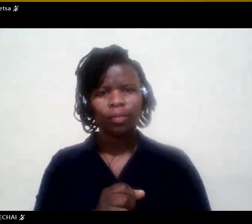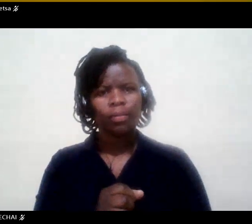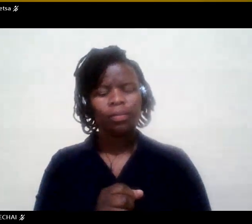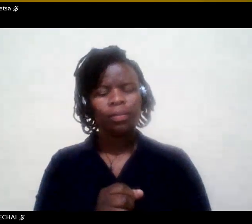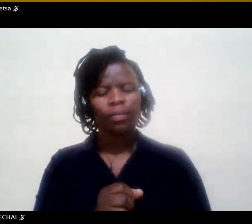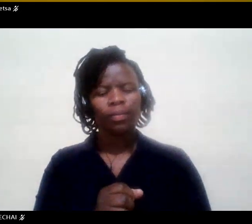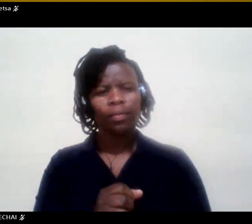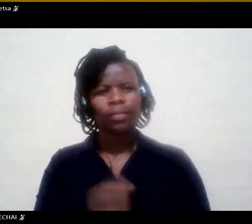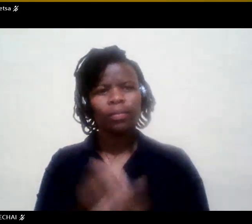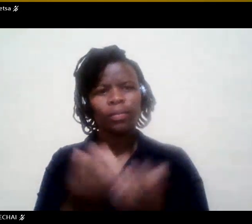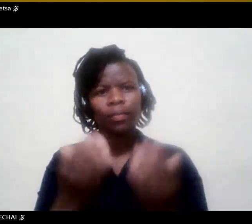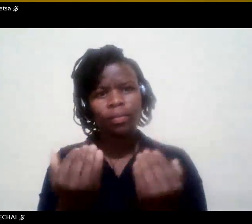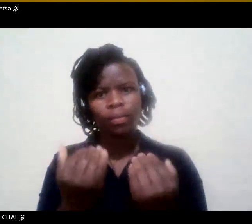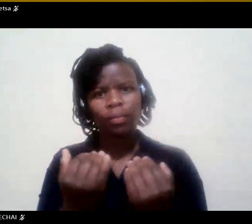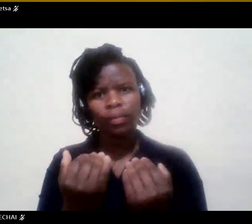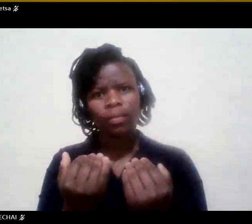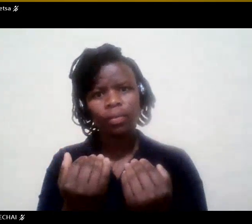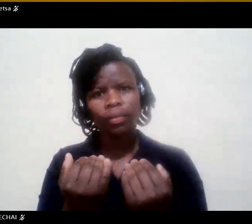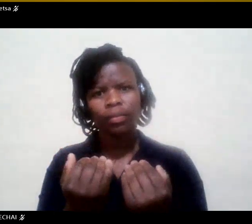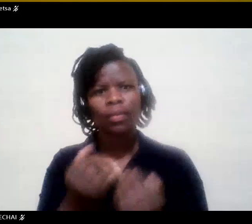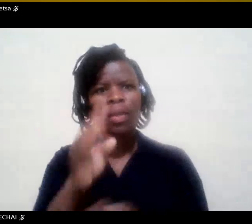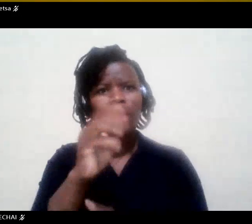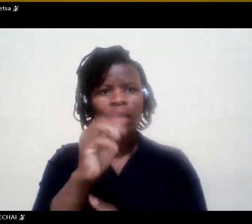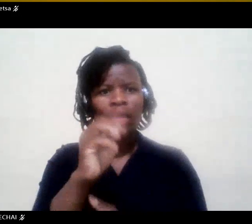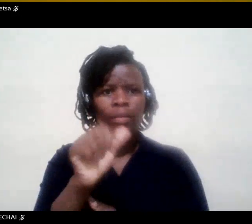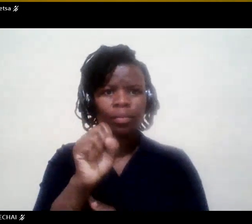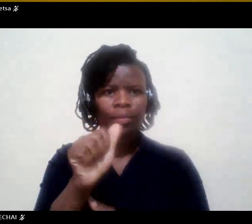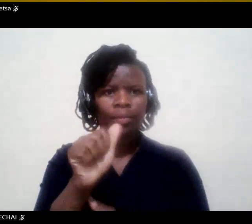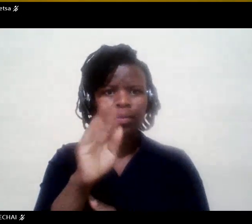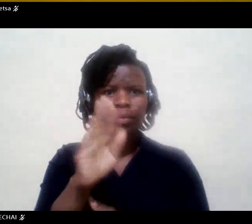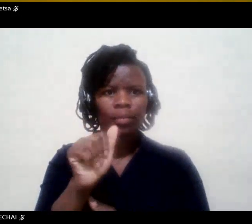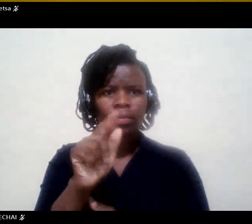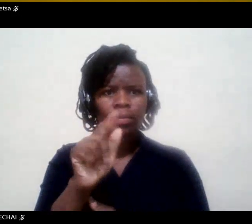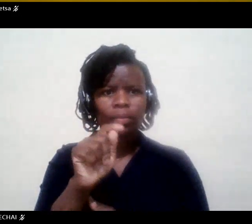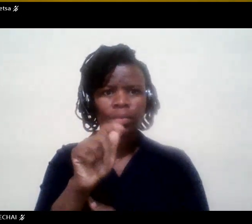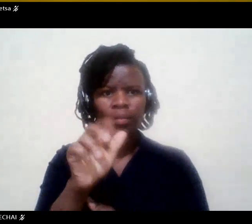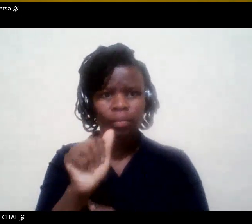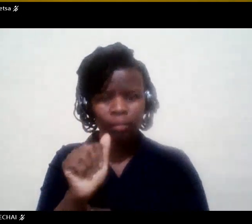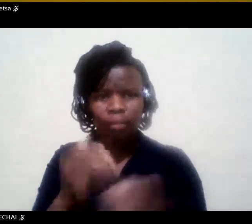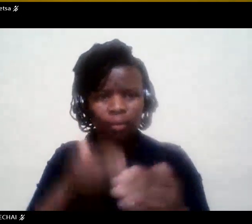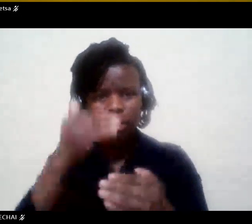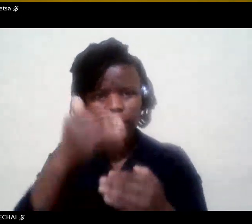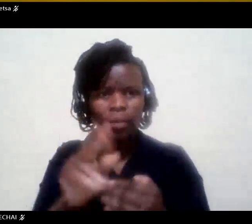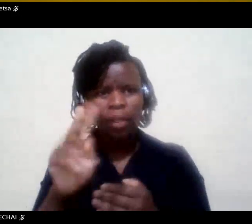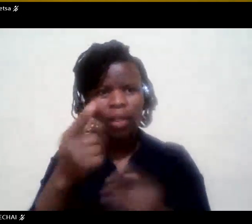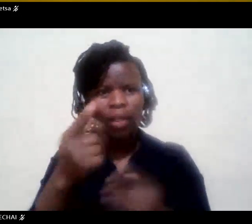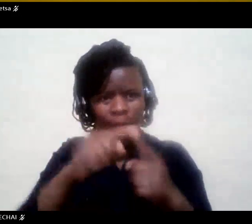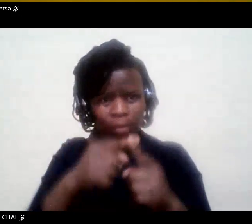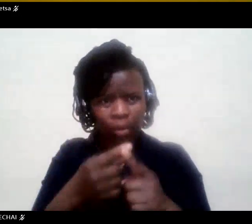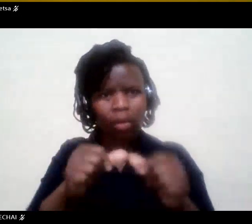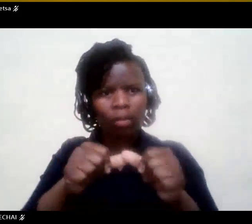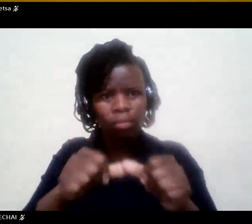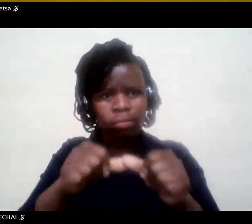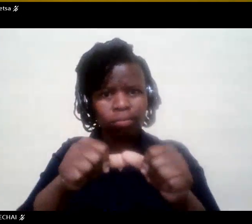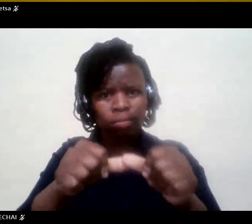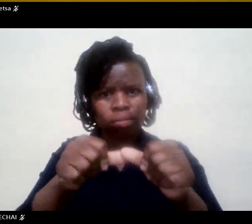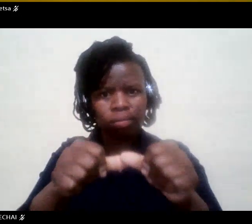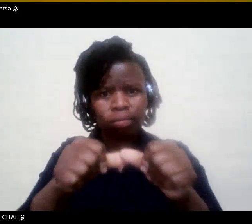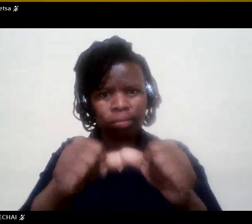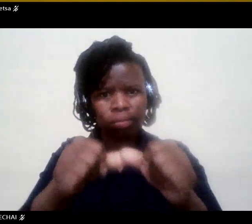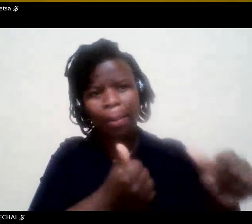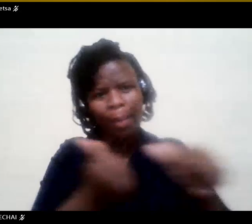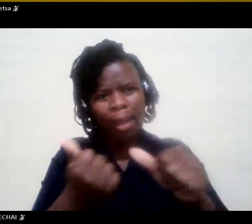Masabata to come in. No, okay. So the second point is we keep on going back to the assumptions. Yeah.